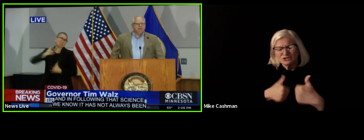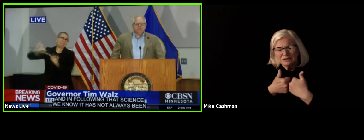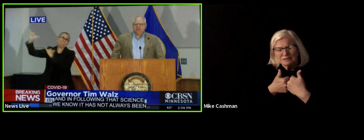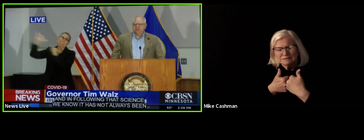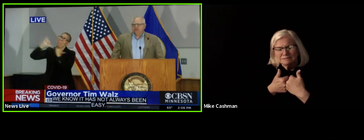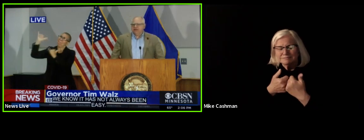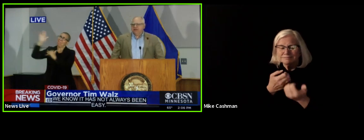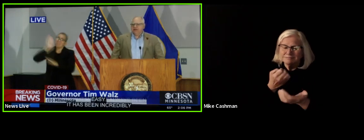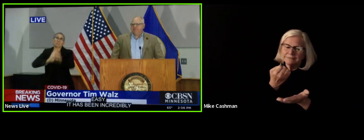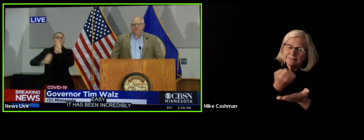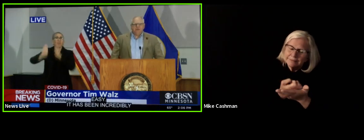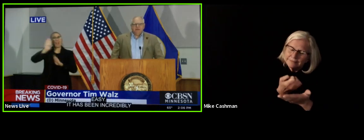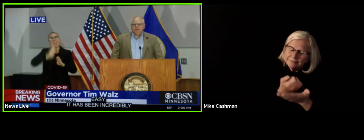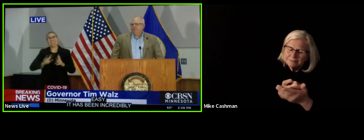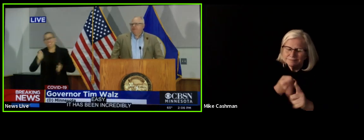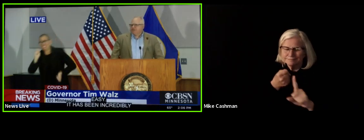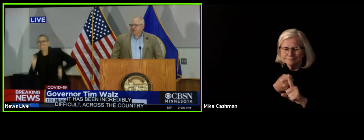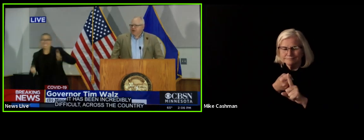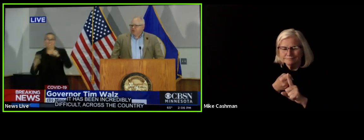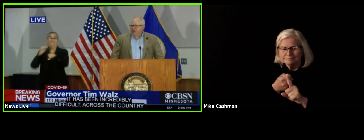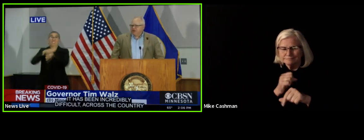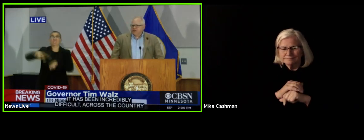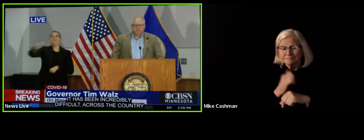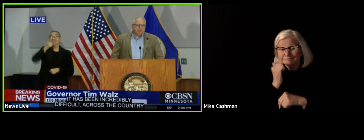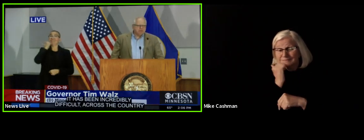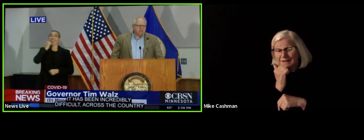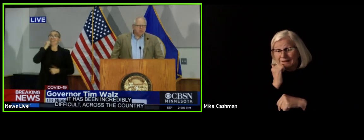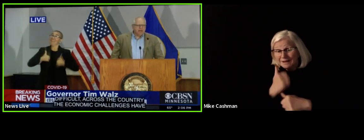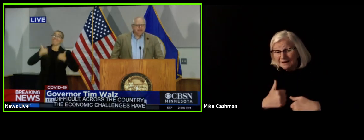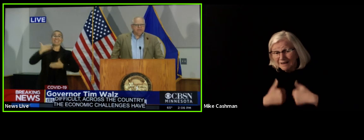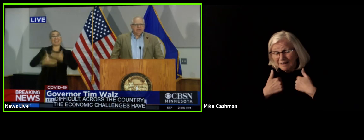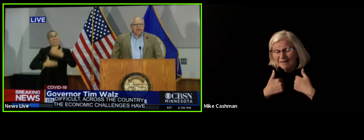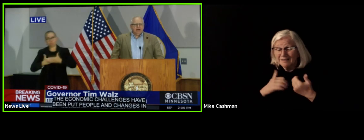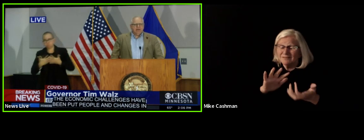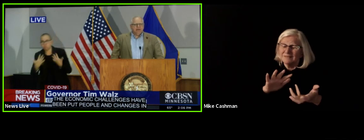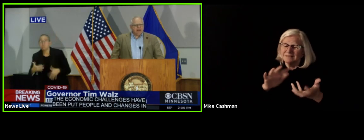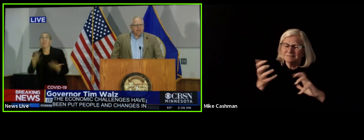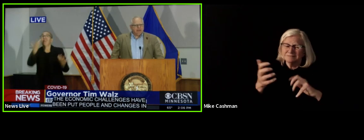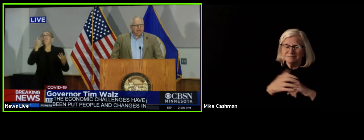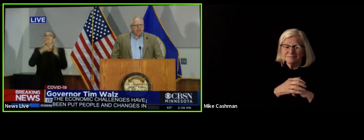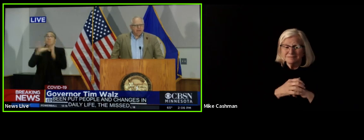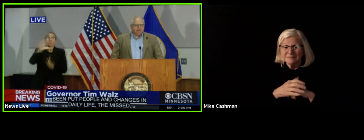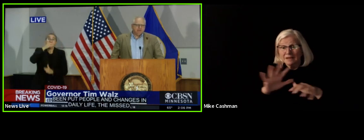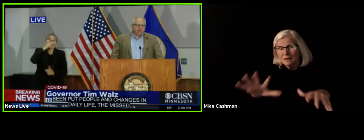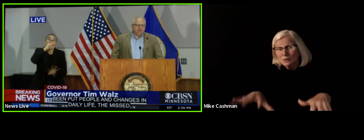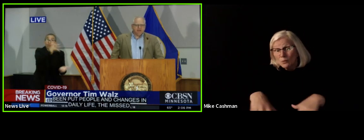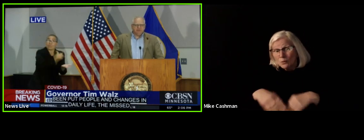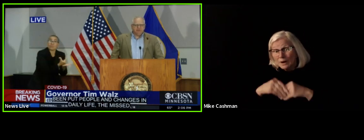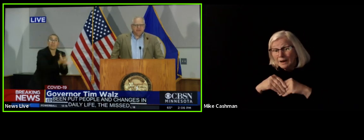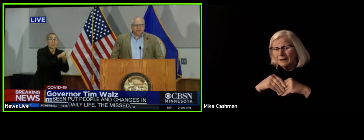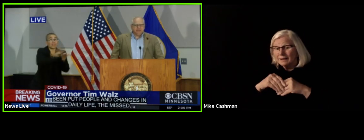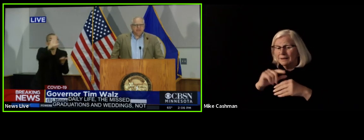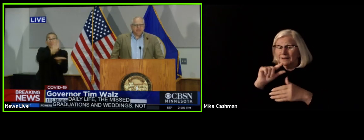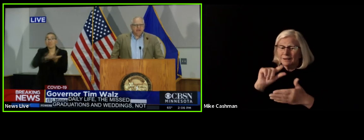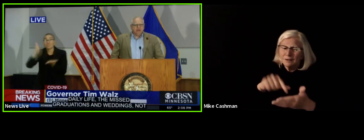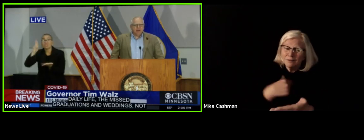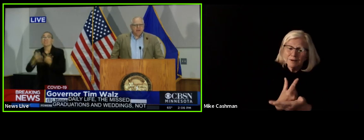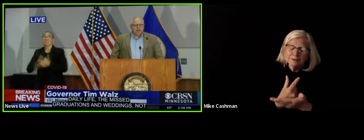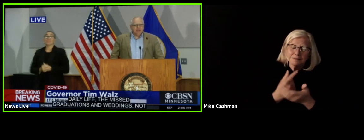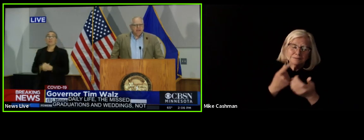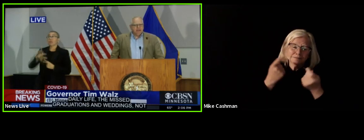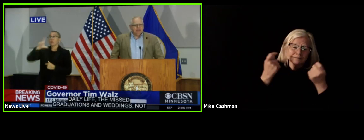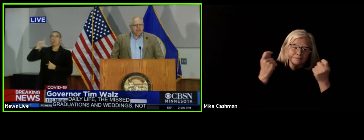the changes in daily life, the missed graduations, the missed weddings, the not being able, as Lieutenant Governor said, to hug